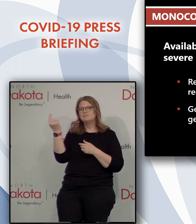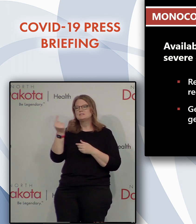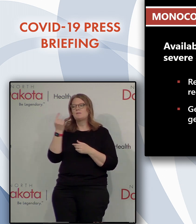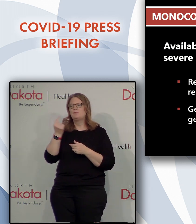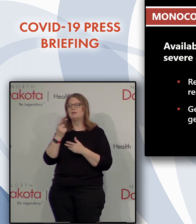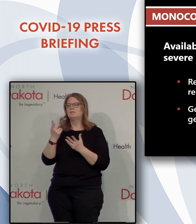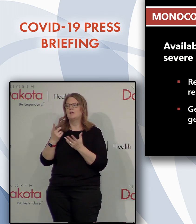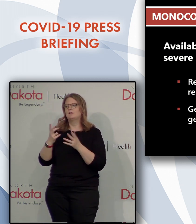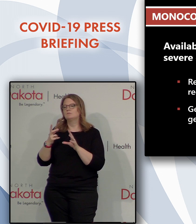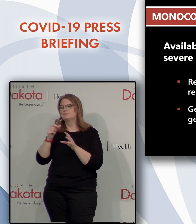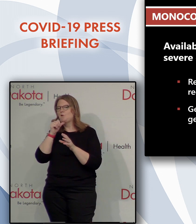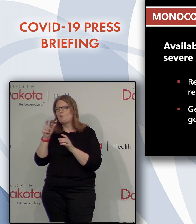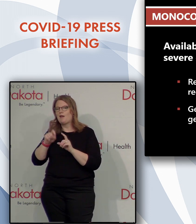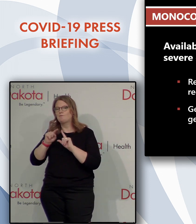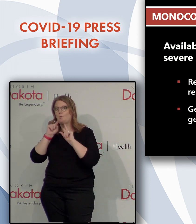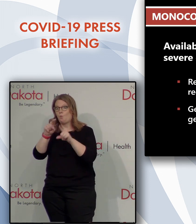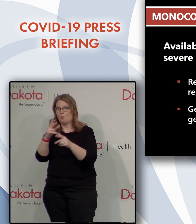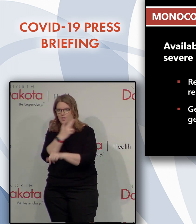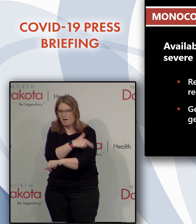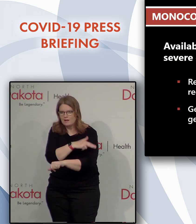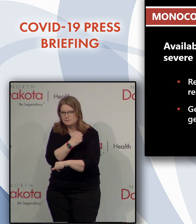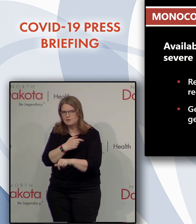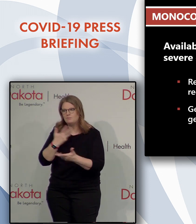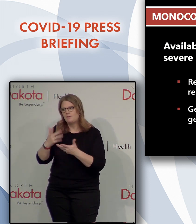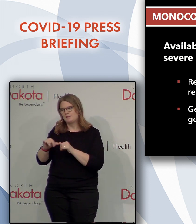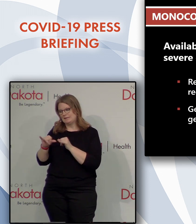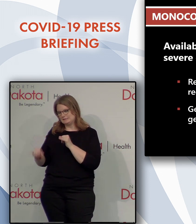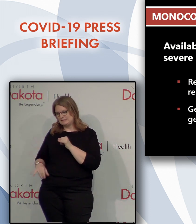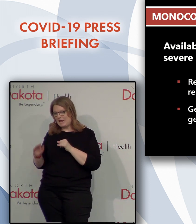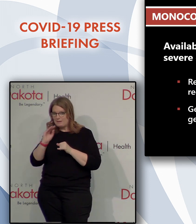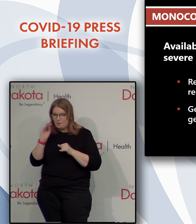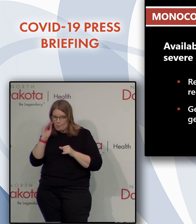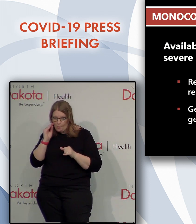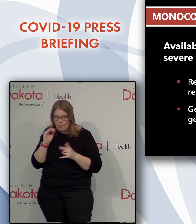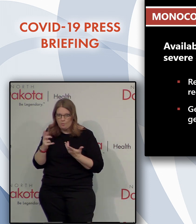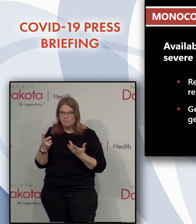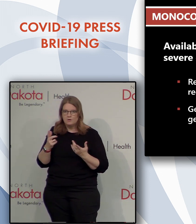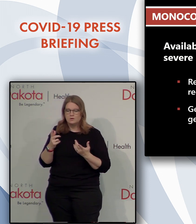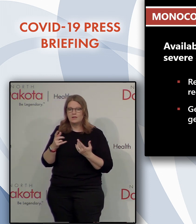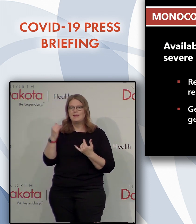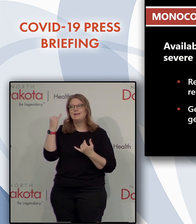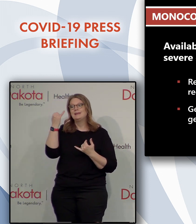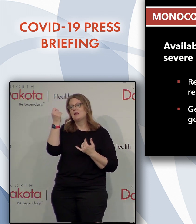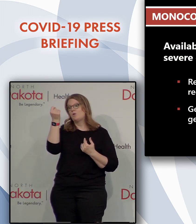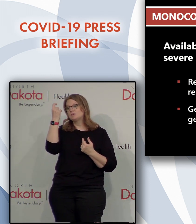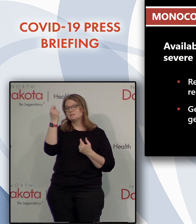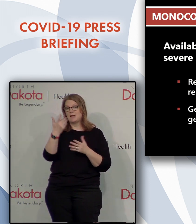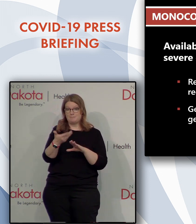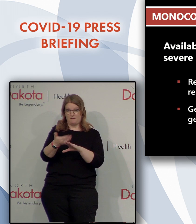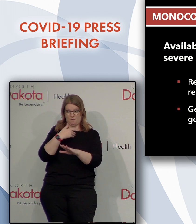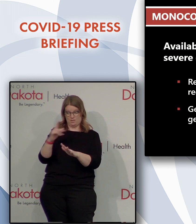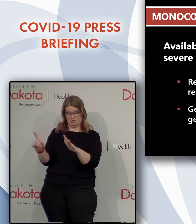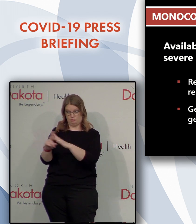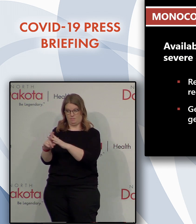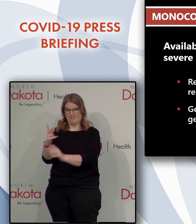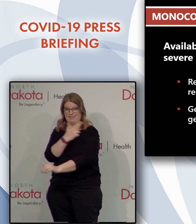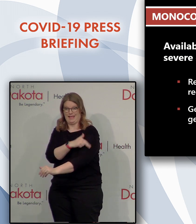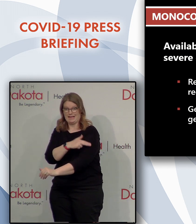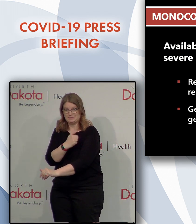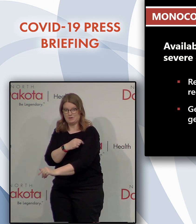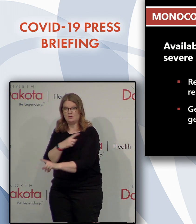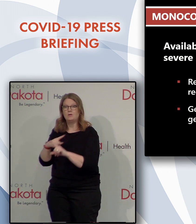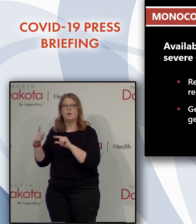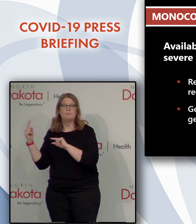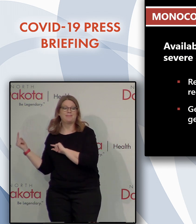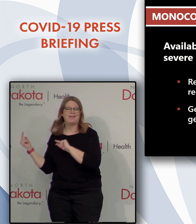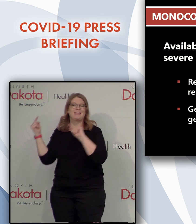infusion units, get these life-saving tools to people before they get in the hospital, but the hospitals and those that are presenting